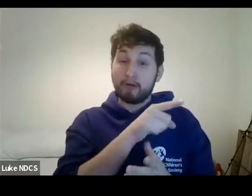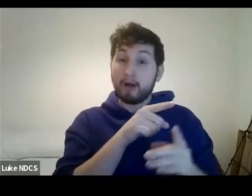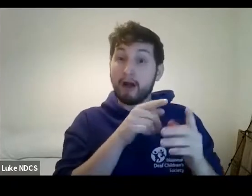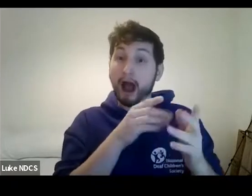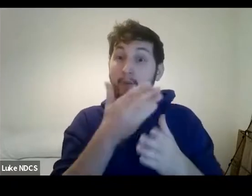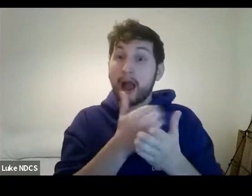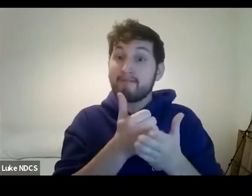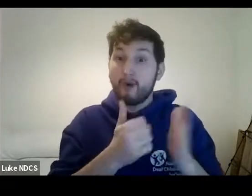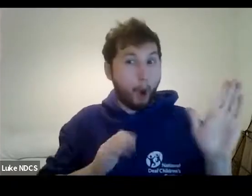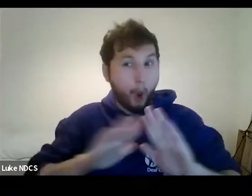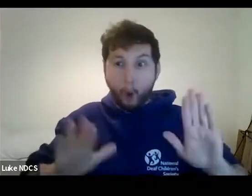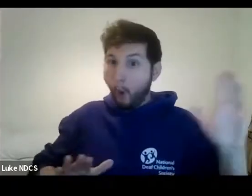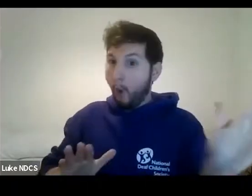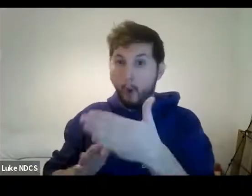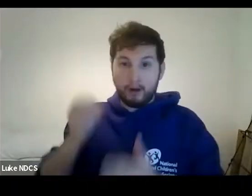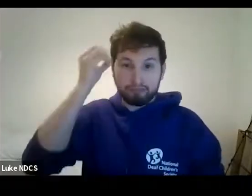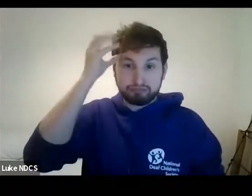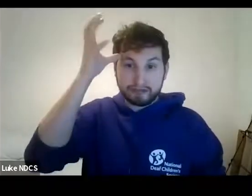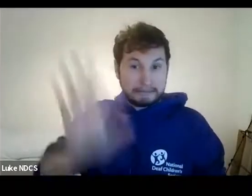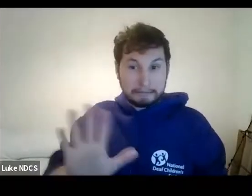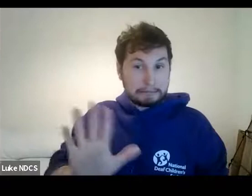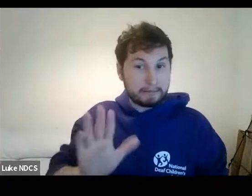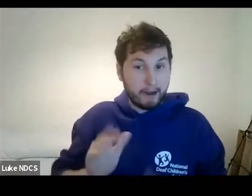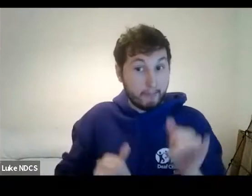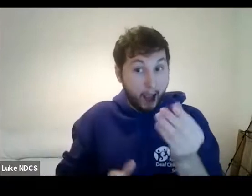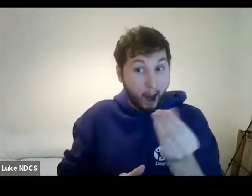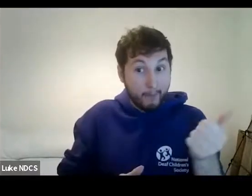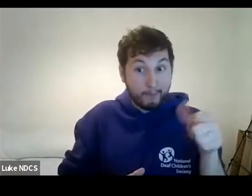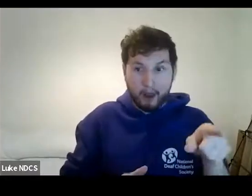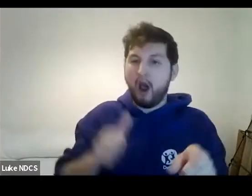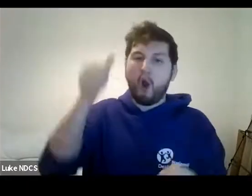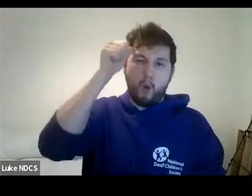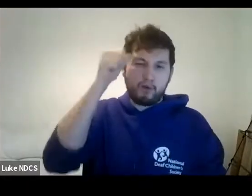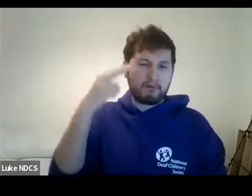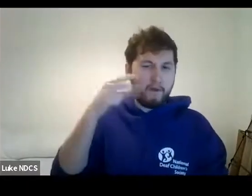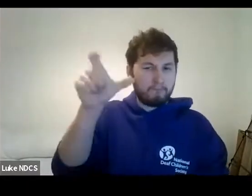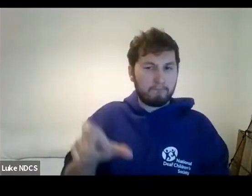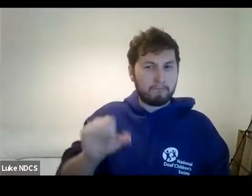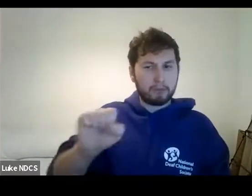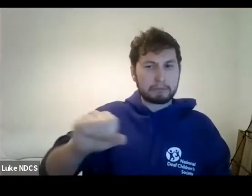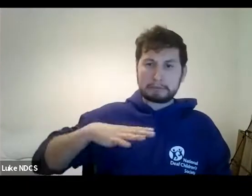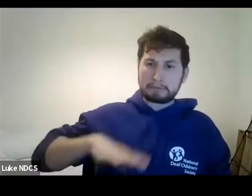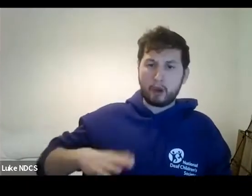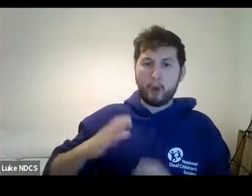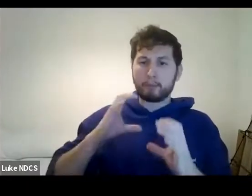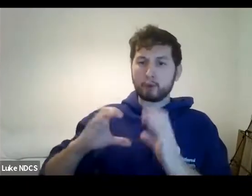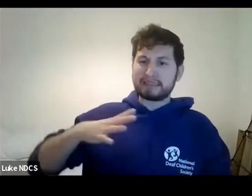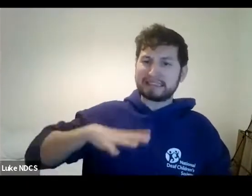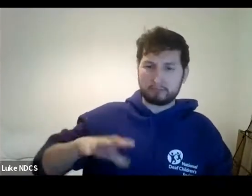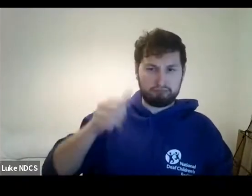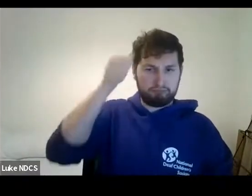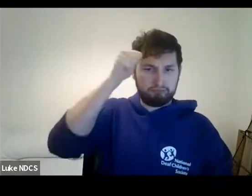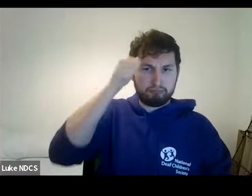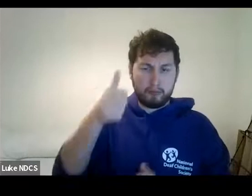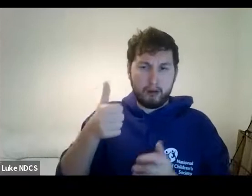So when you're applying for Access to Work, all Access to Work advisors have different levels of experience. Some might be very familiar